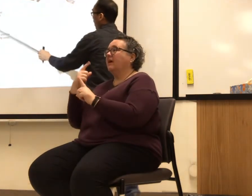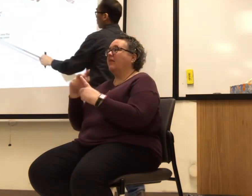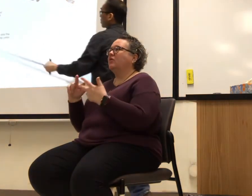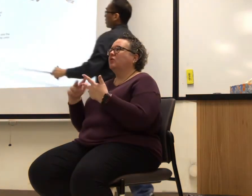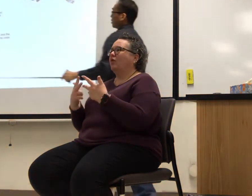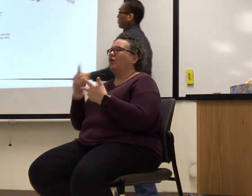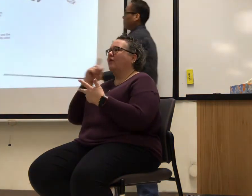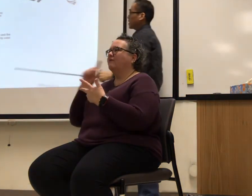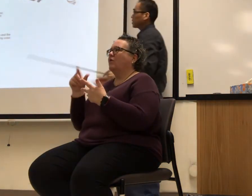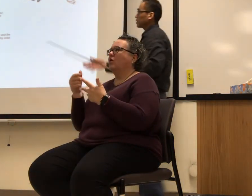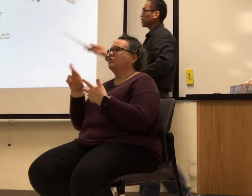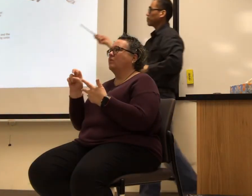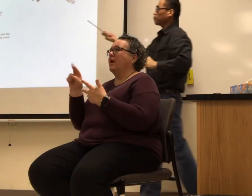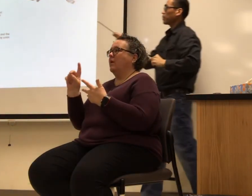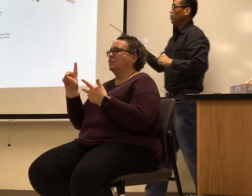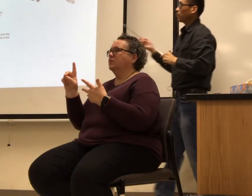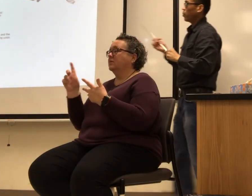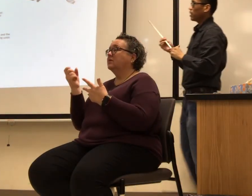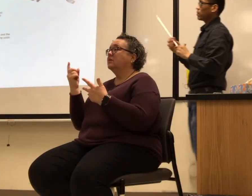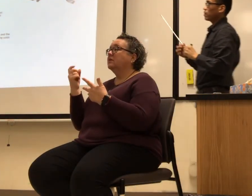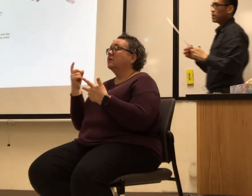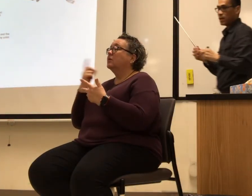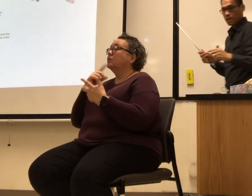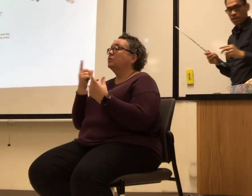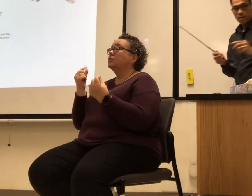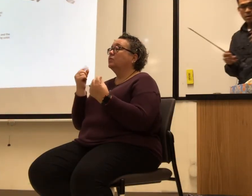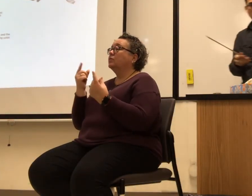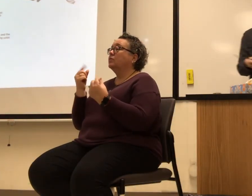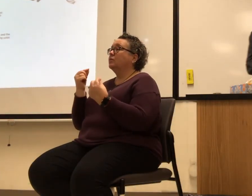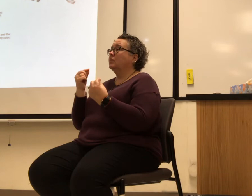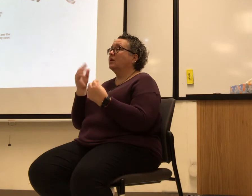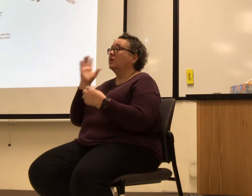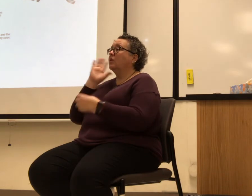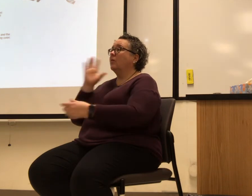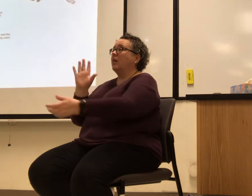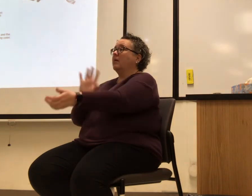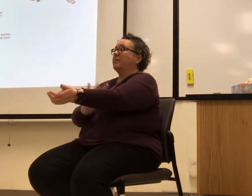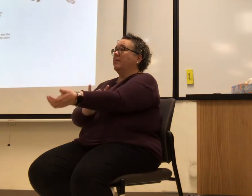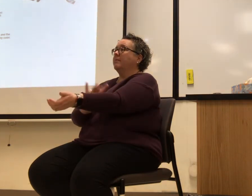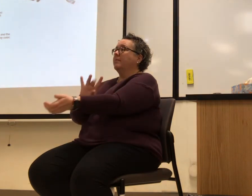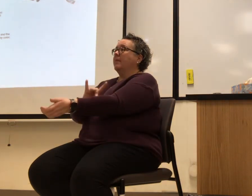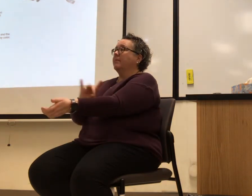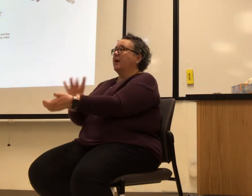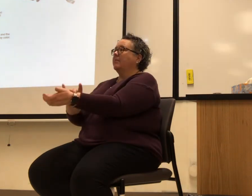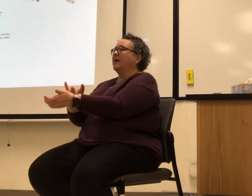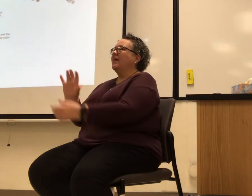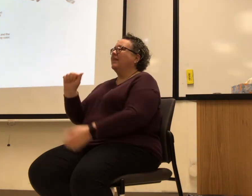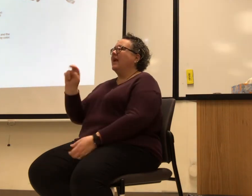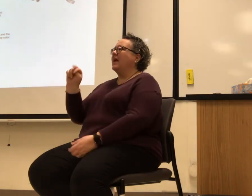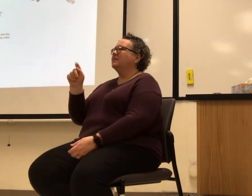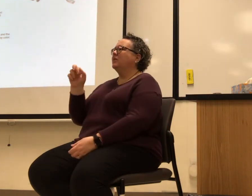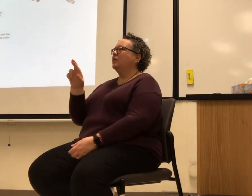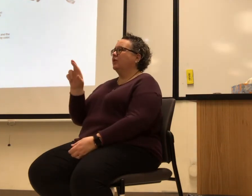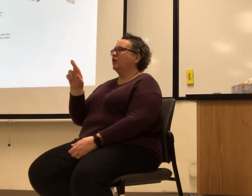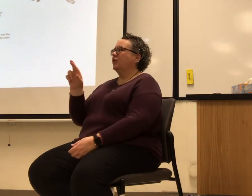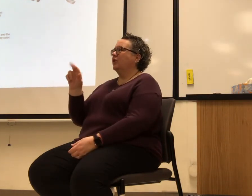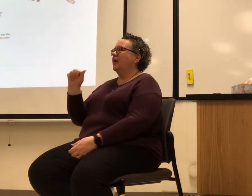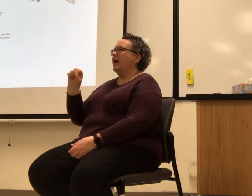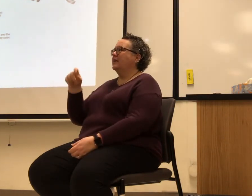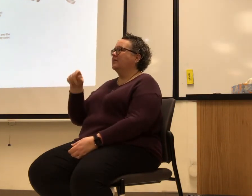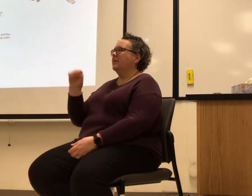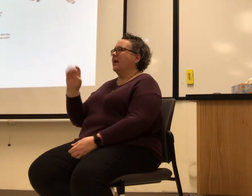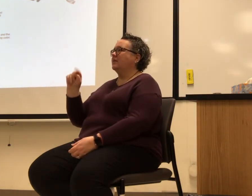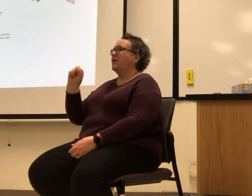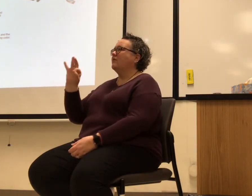for a ground. But basically, you're putting the lead across the anterior aspect of your forearm.